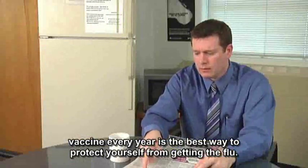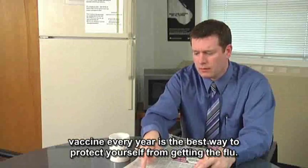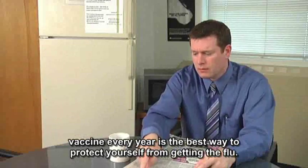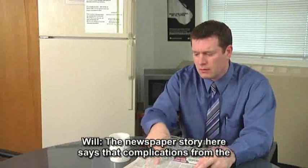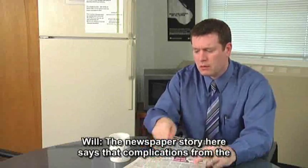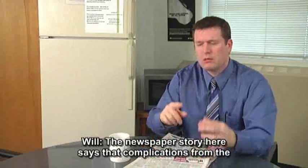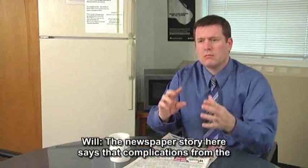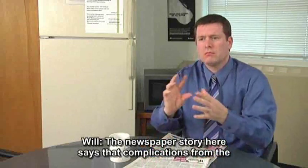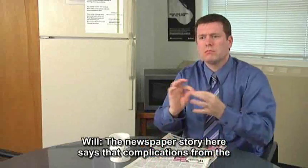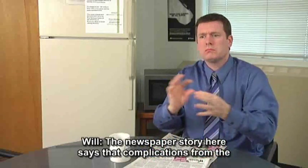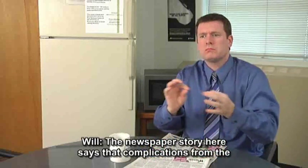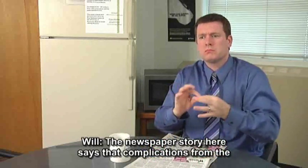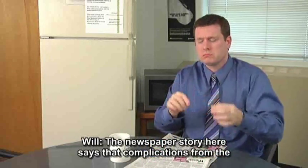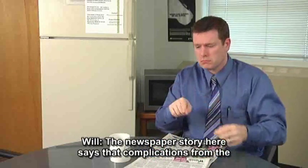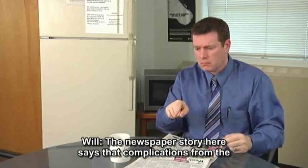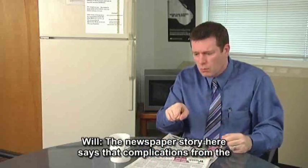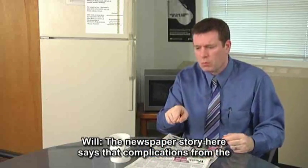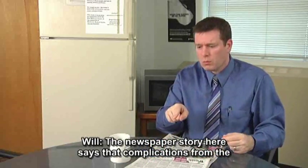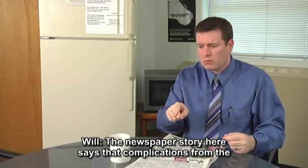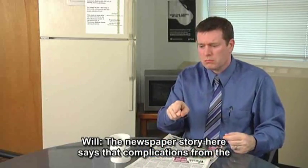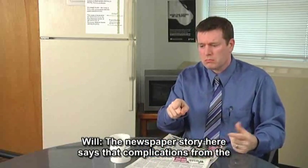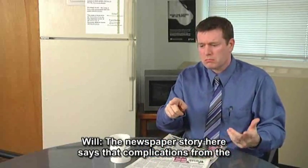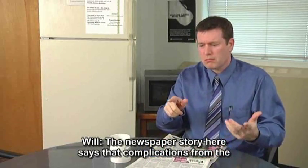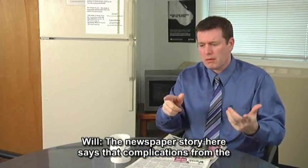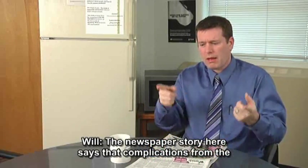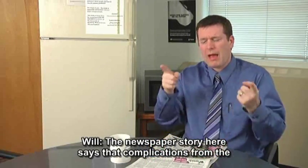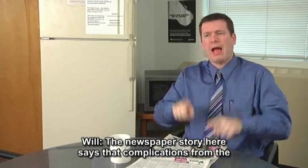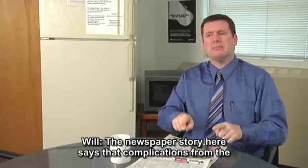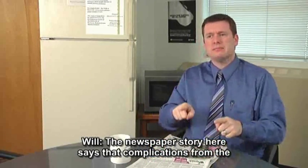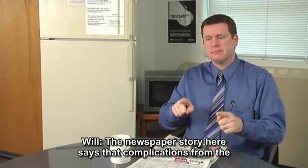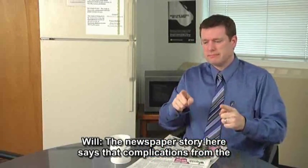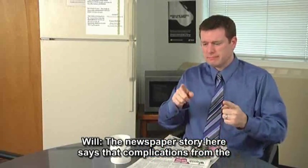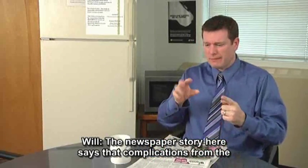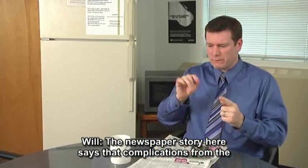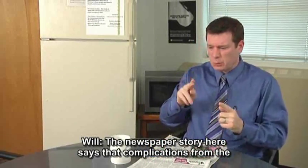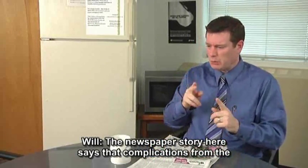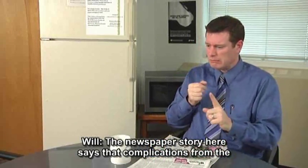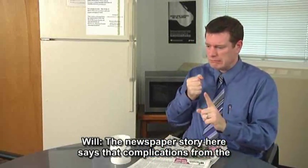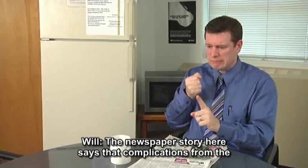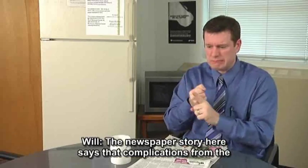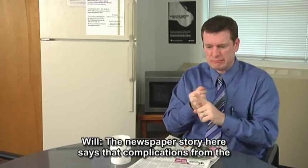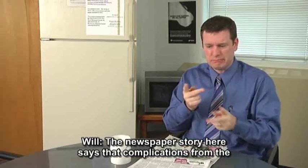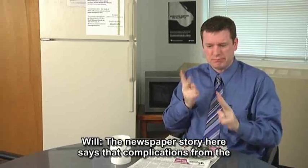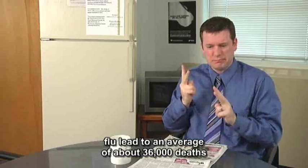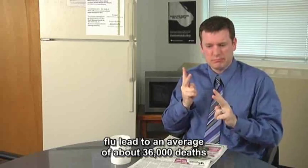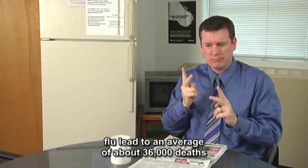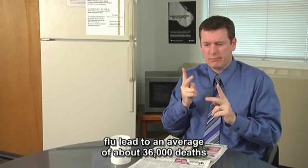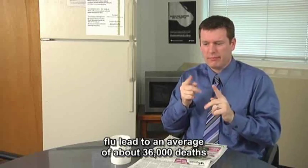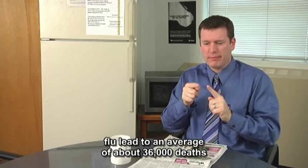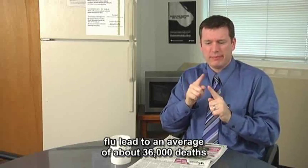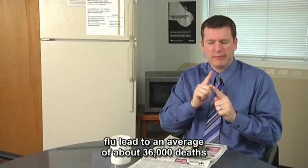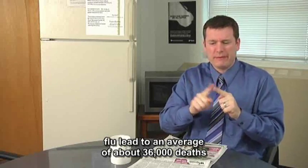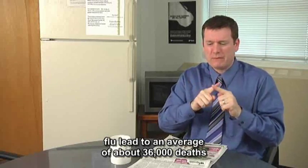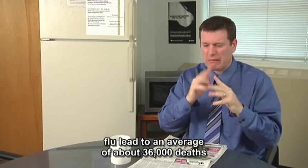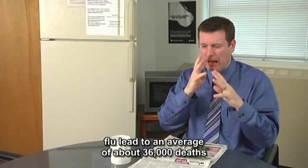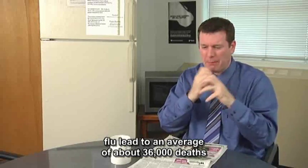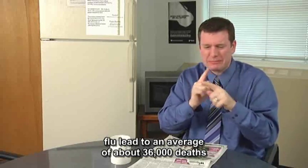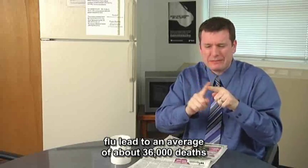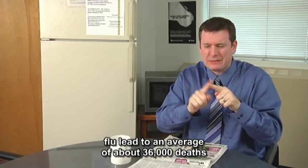newspaper story here says that complications from the flu lead to an average of